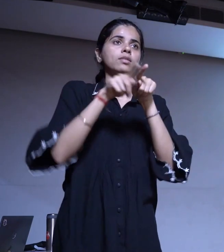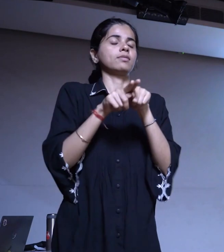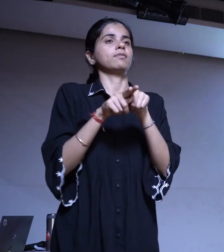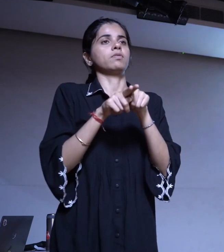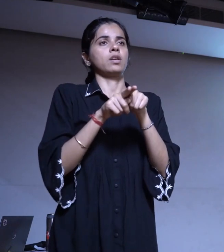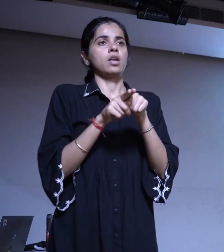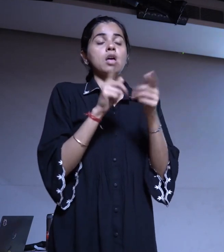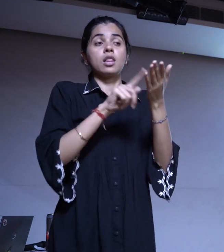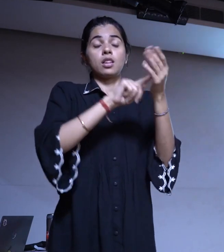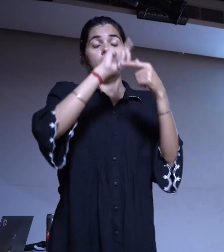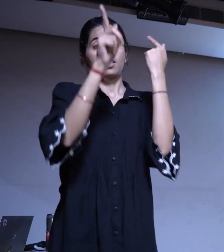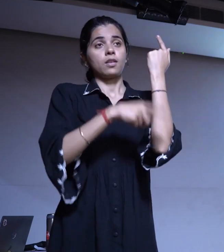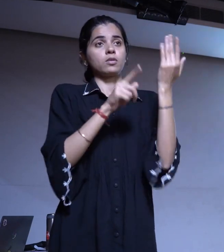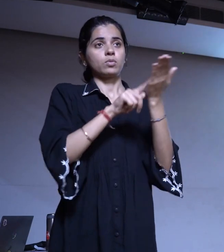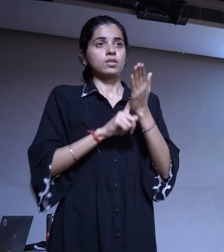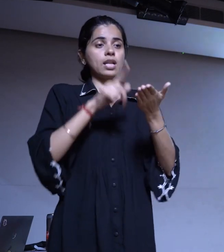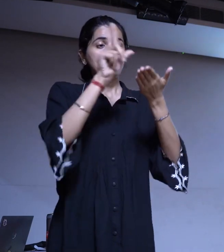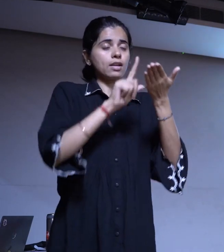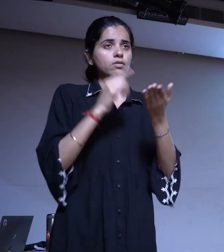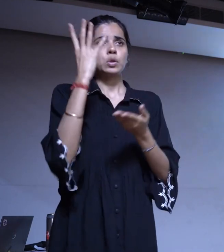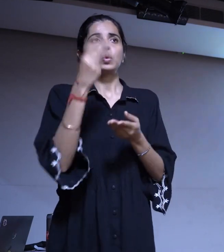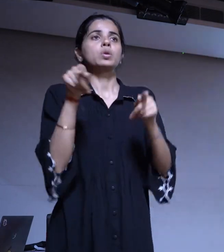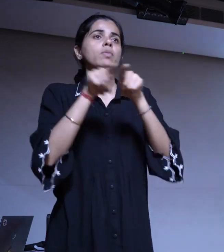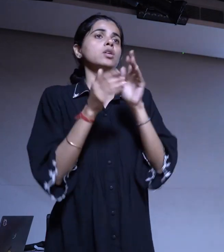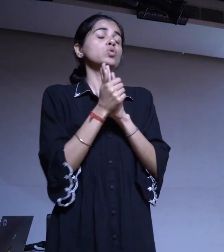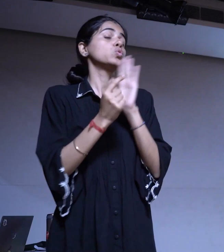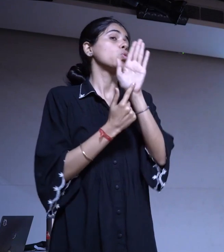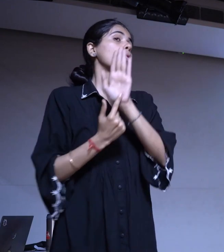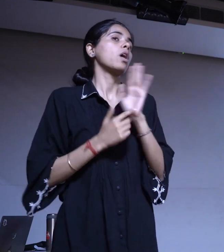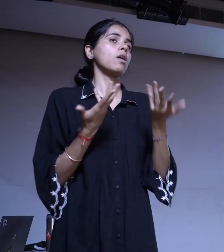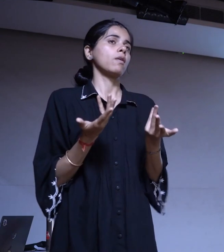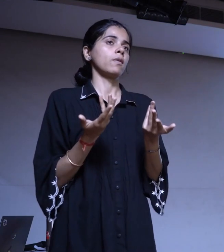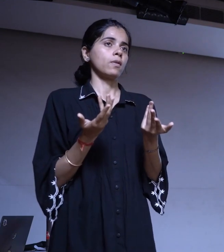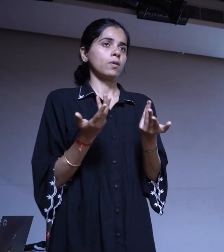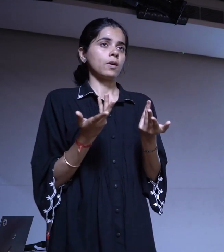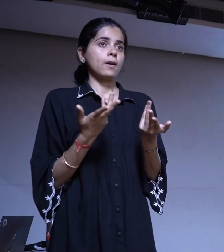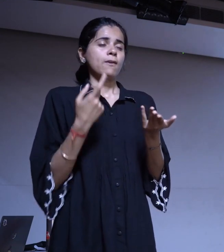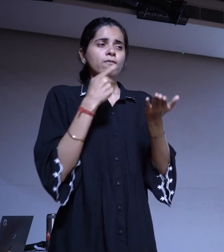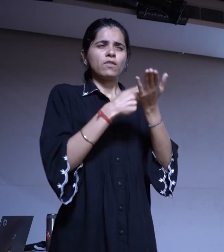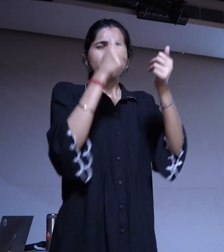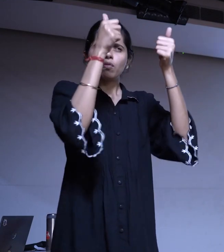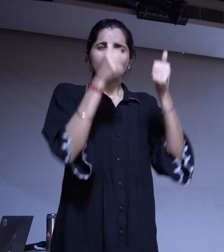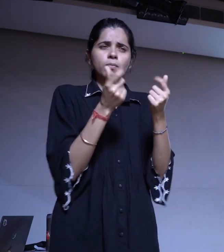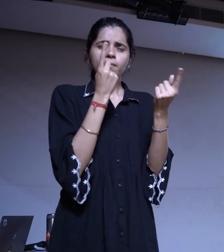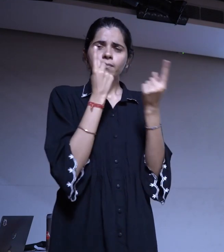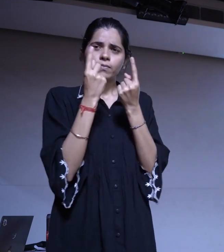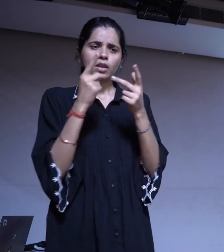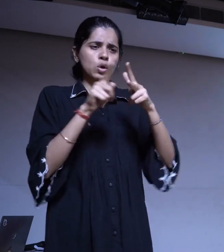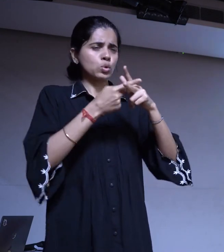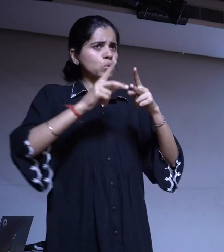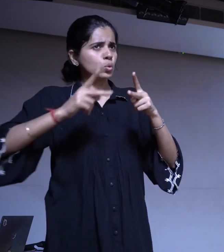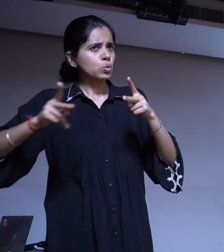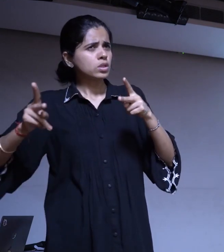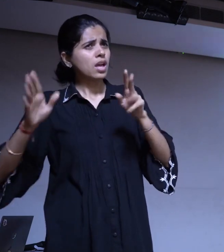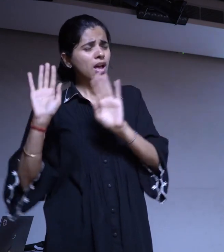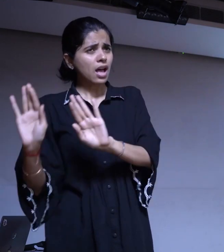place okay so our Focus was literacy and numeracy and uh when we reviewed a number of the existing tools that were